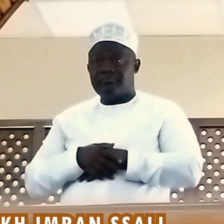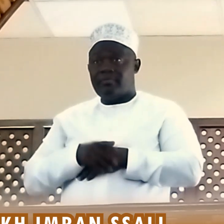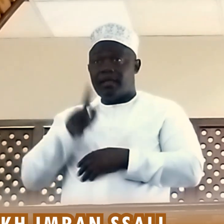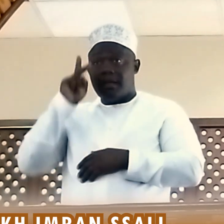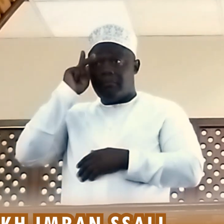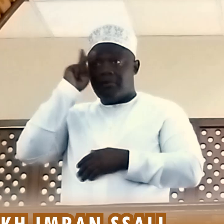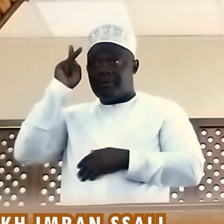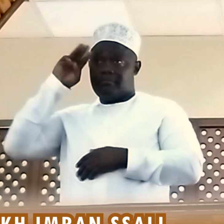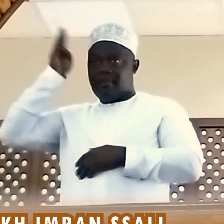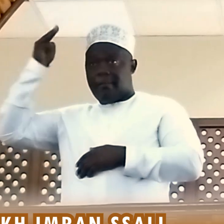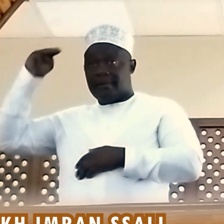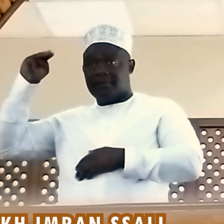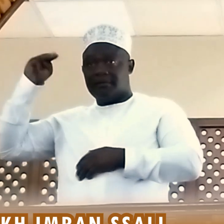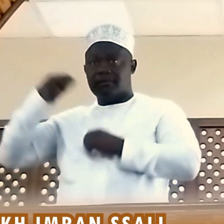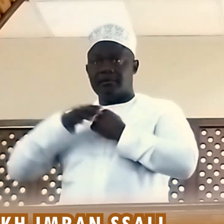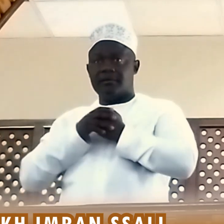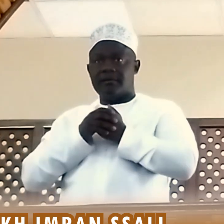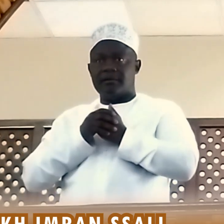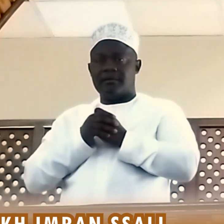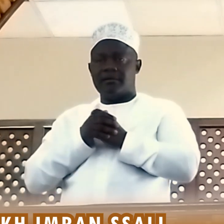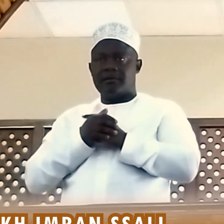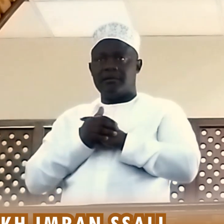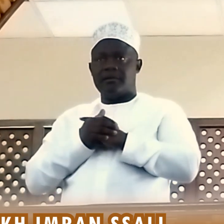nabbi waffe sallallahu alaihi wasallam